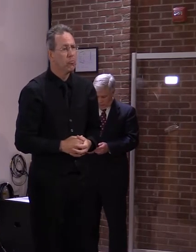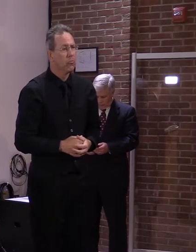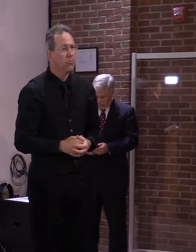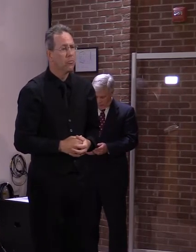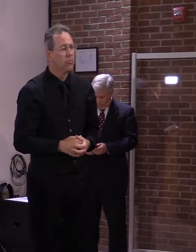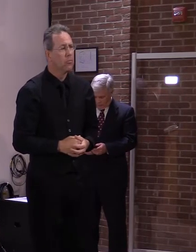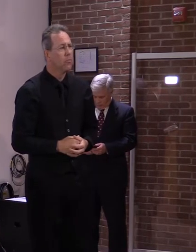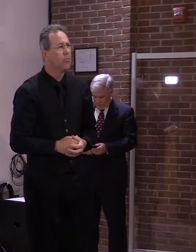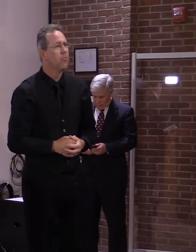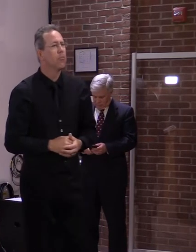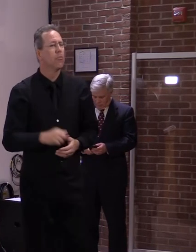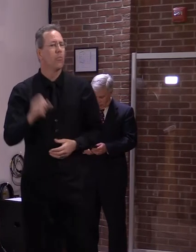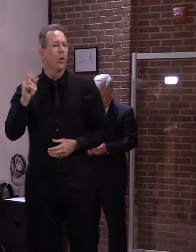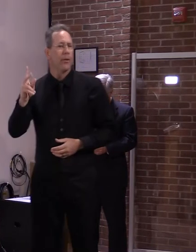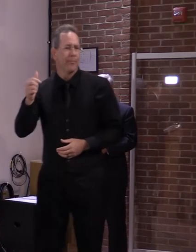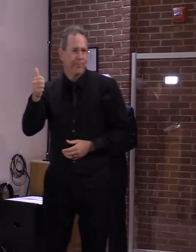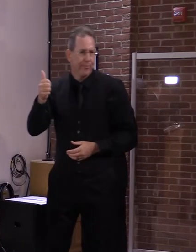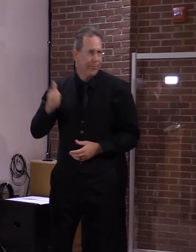Okay, thank you.